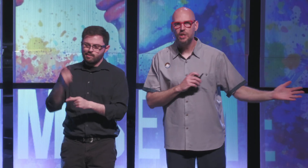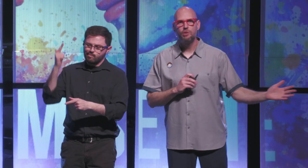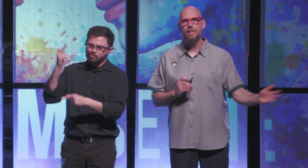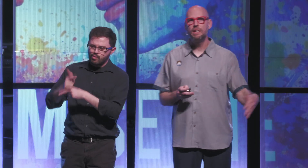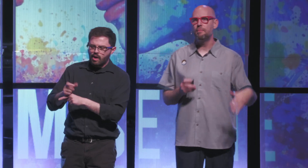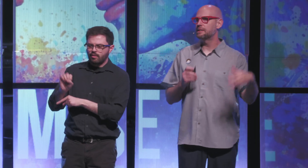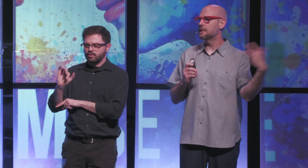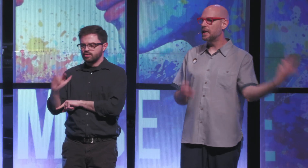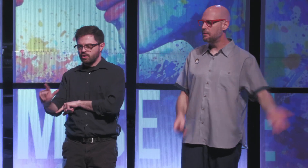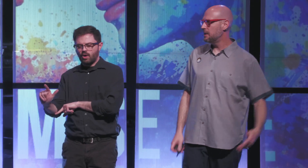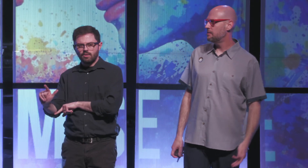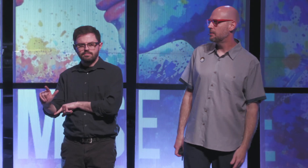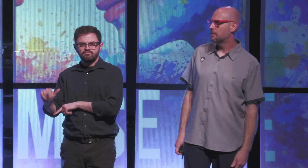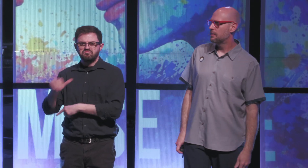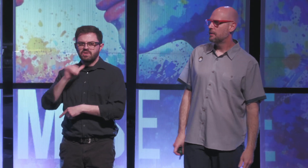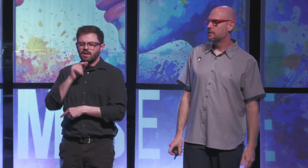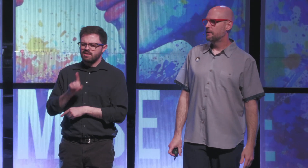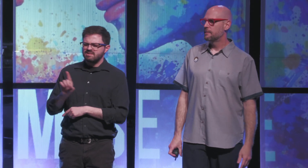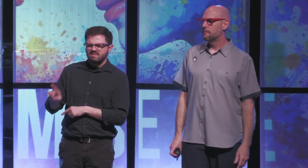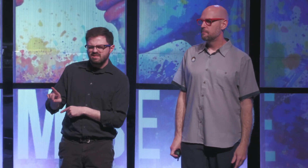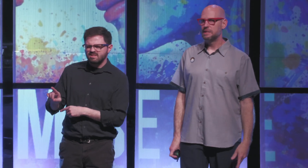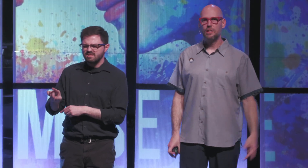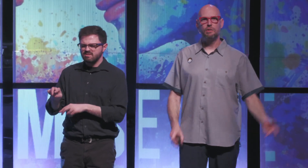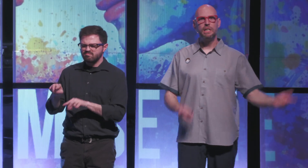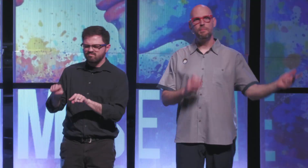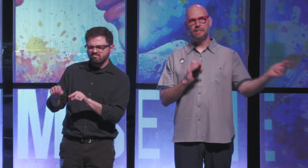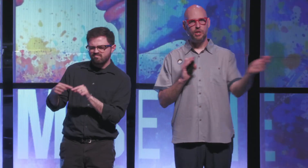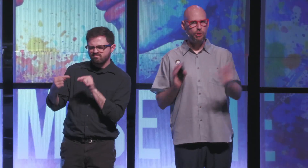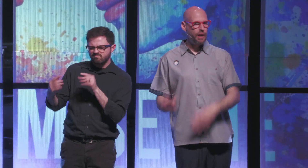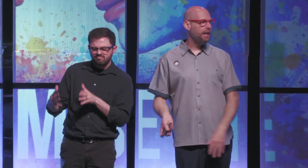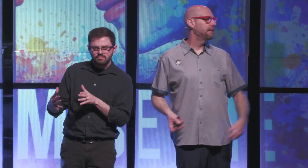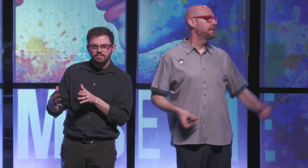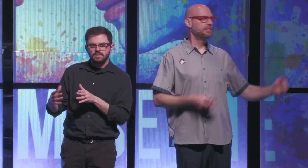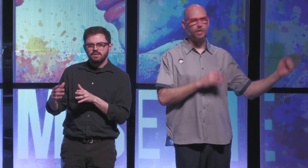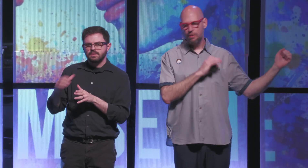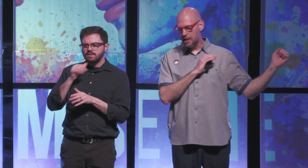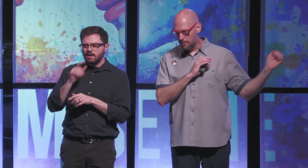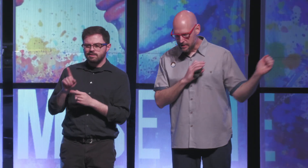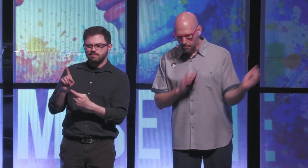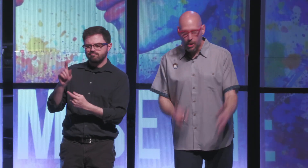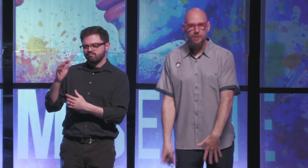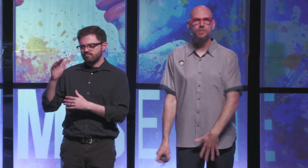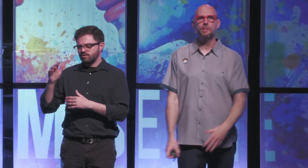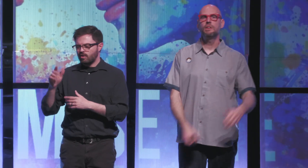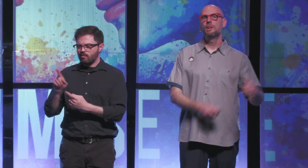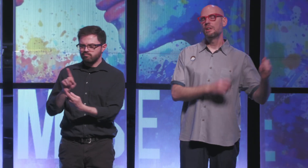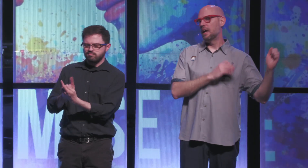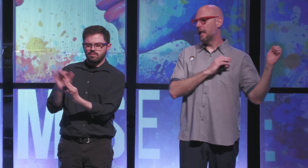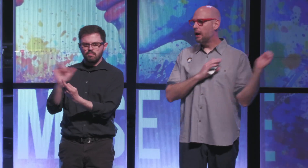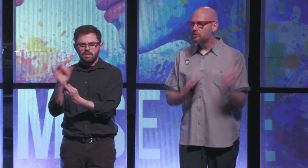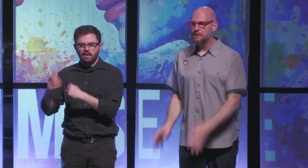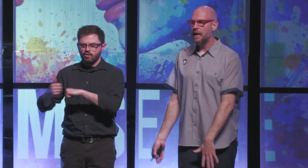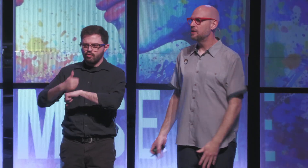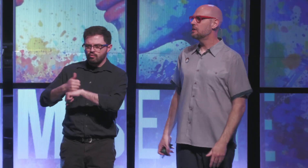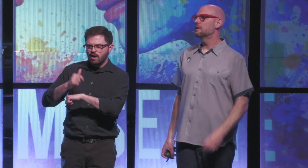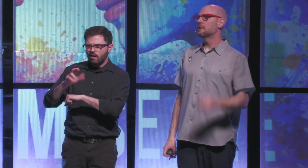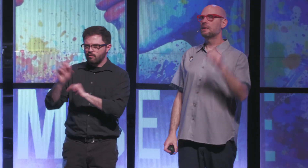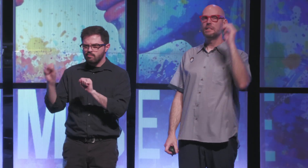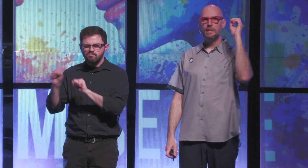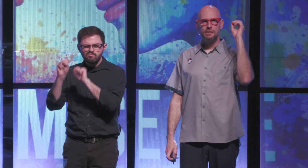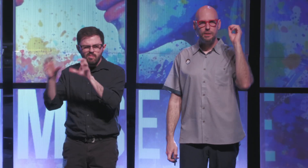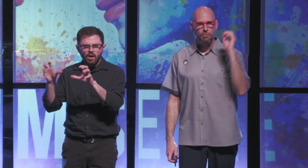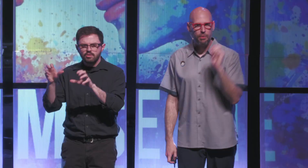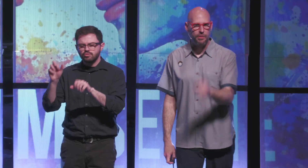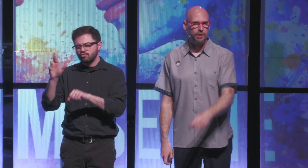Ananias doesn't greet him as an enemy, doesn't greet him as a threat, doesn't greet him as a monster, an outsider.